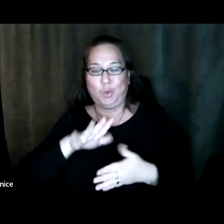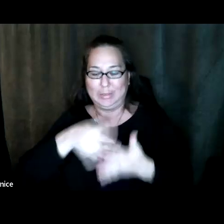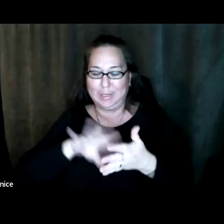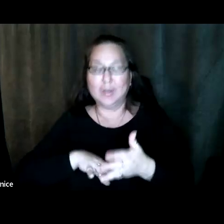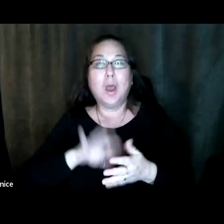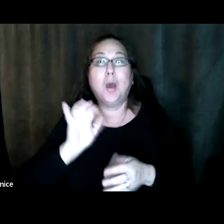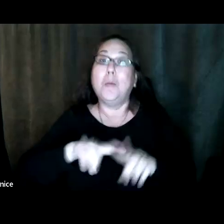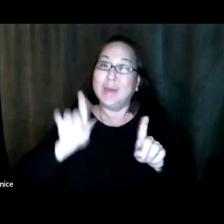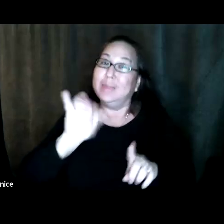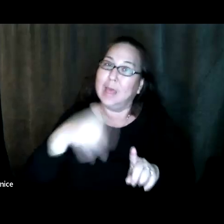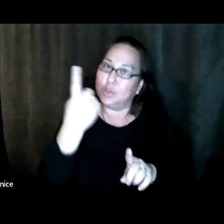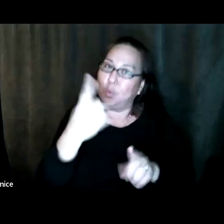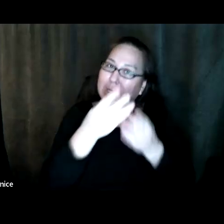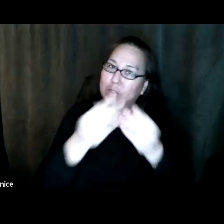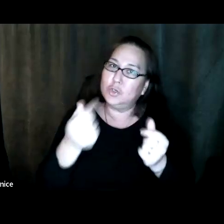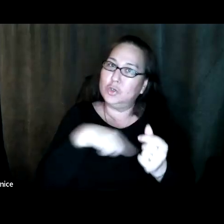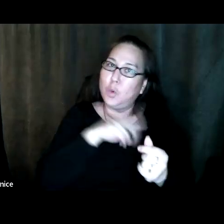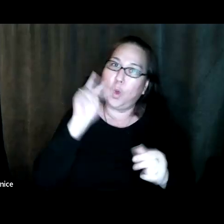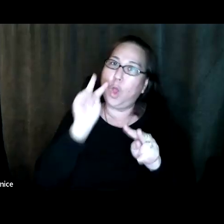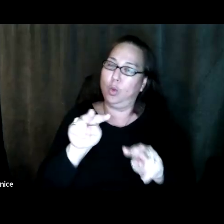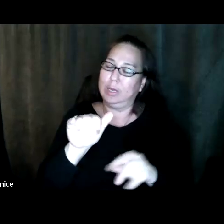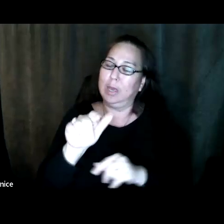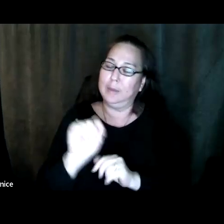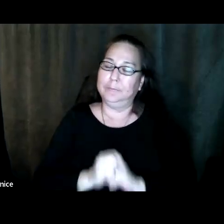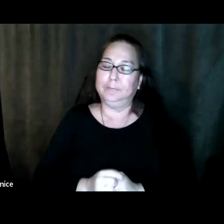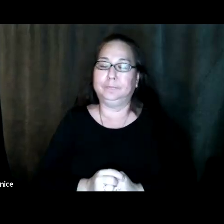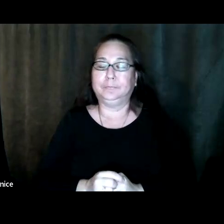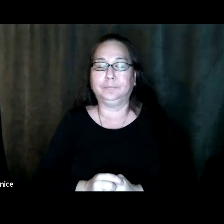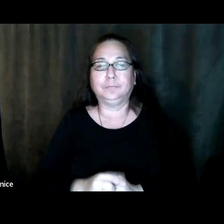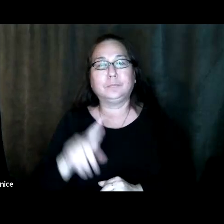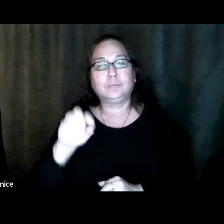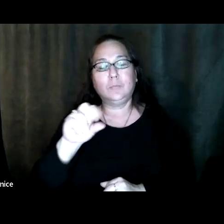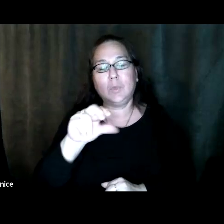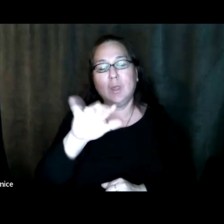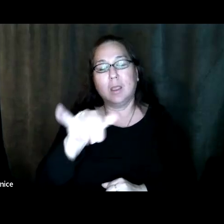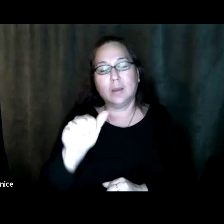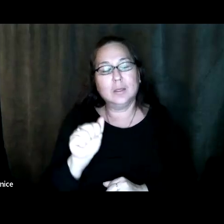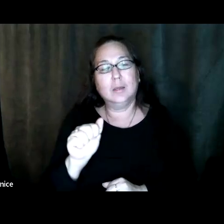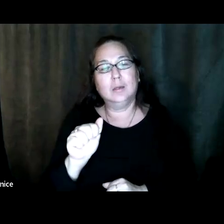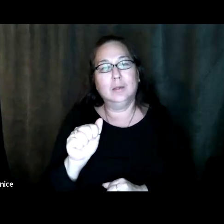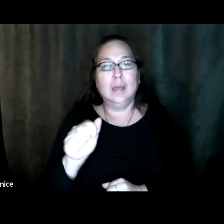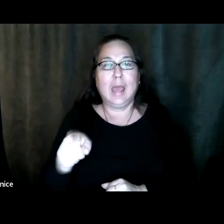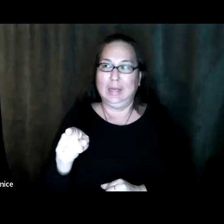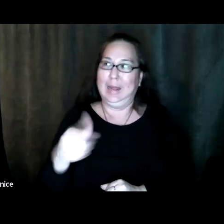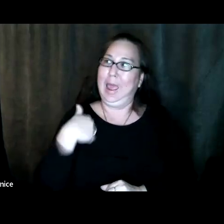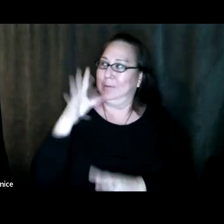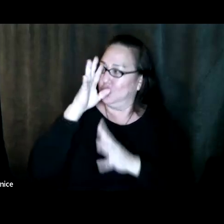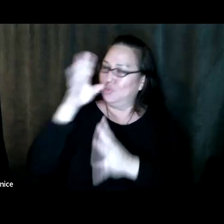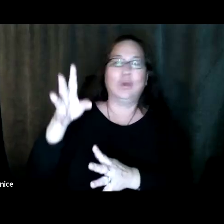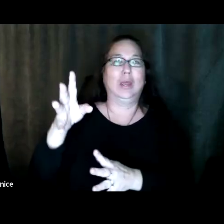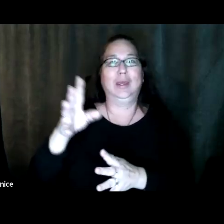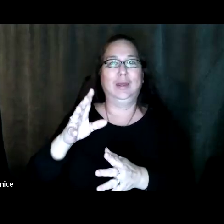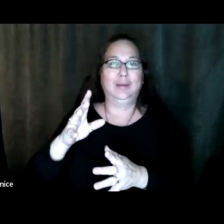we look at. I think the other thing is, Danya's is a great example of really being creative with the curriculum,